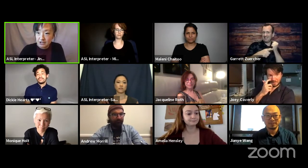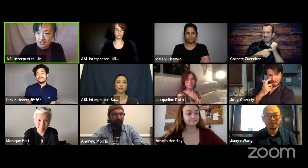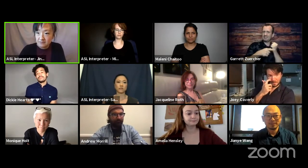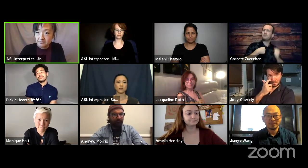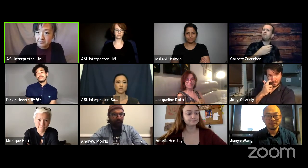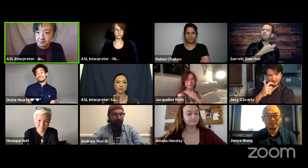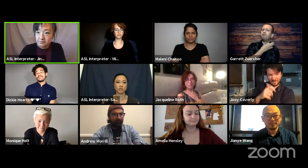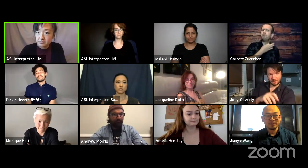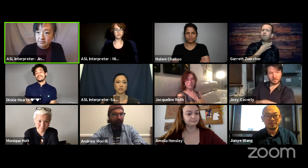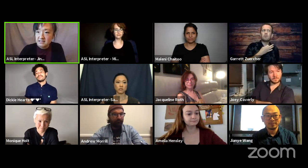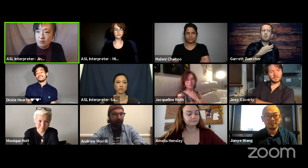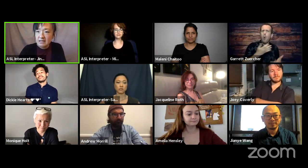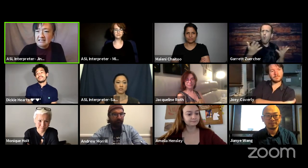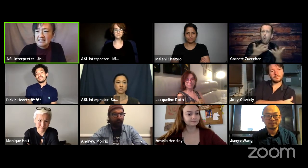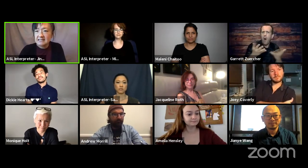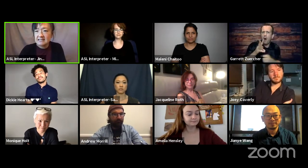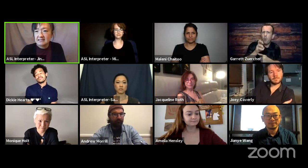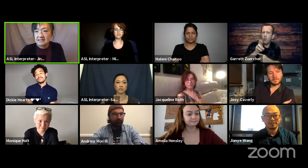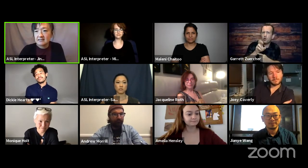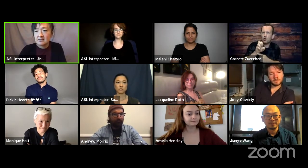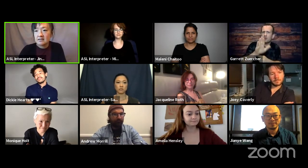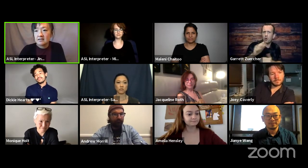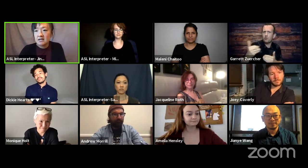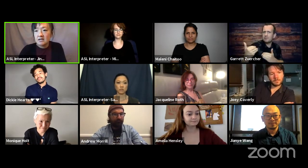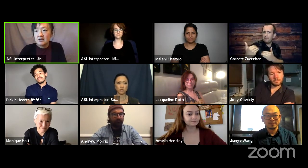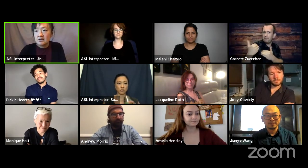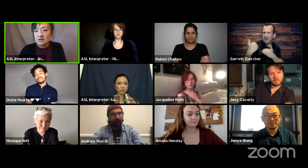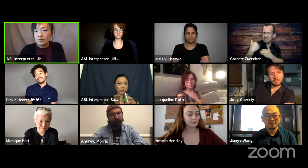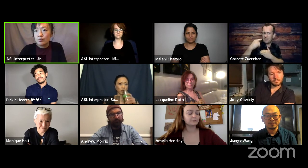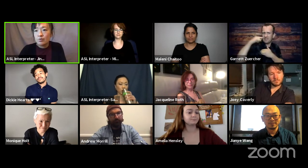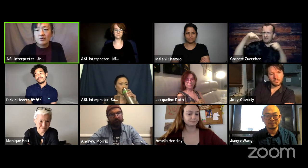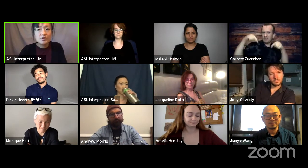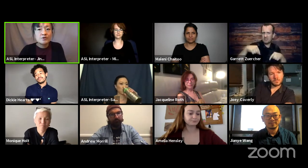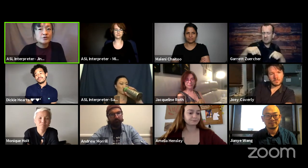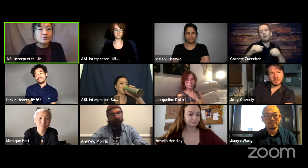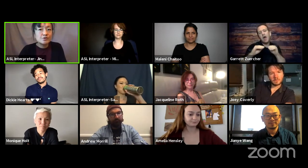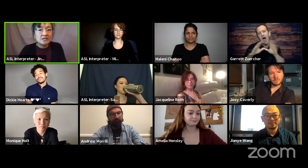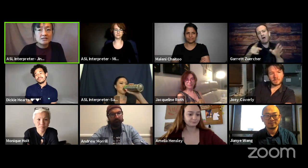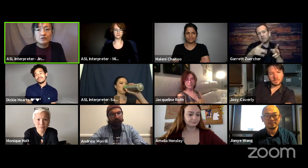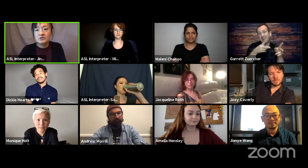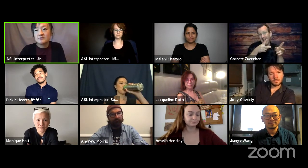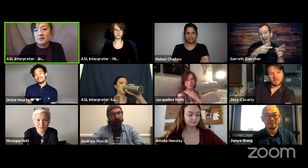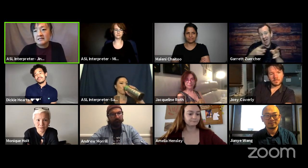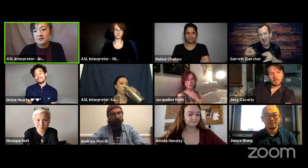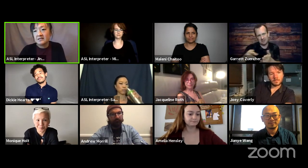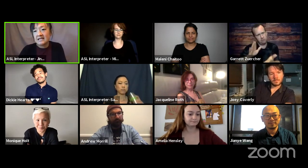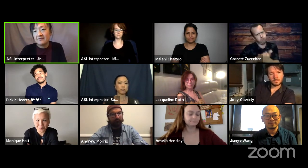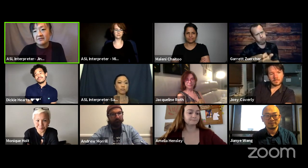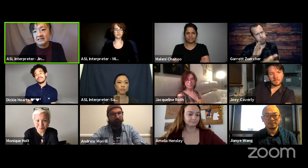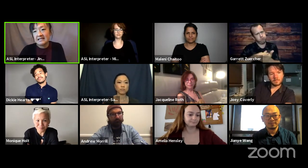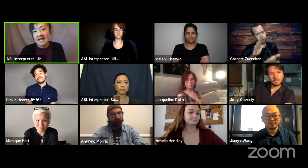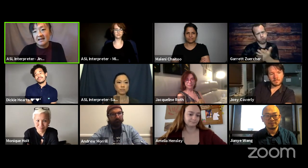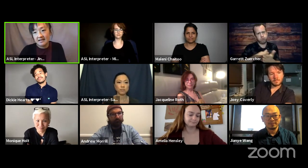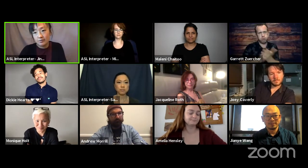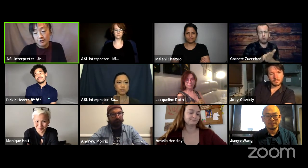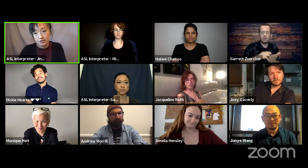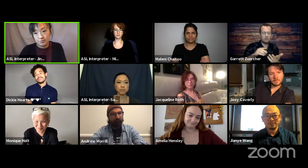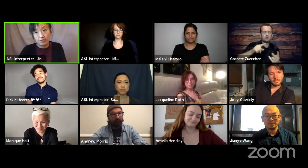production. When I say assistant, what were those duties, those responsibilities? Obviously editing, which